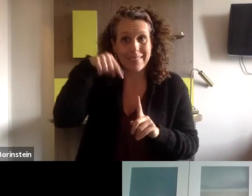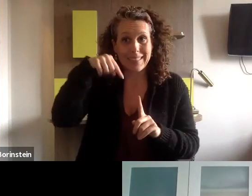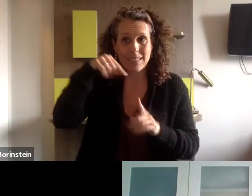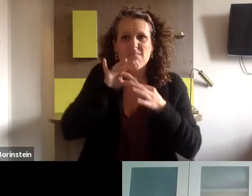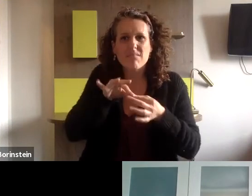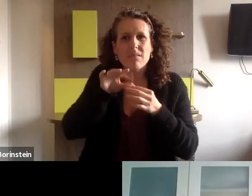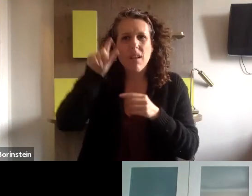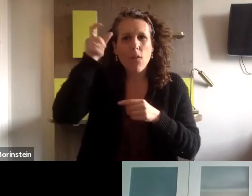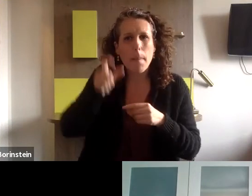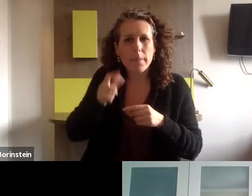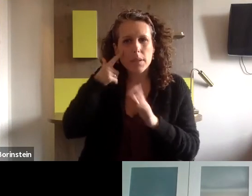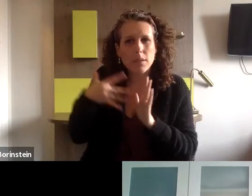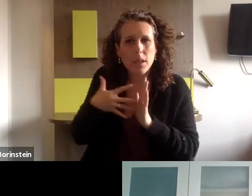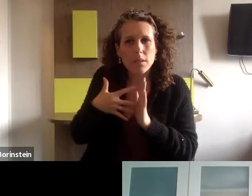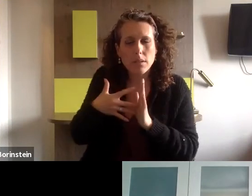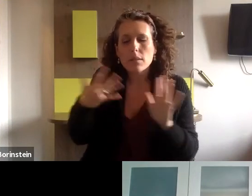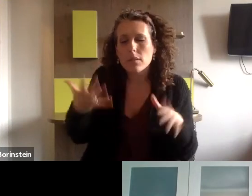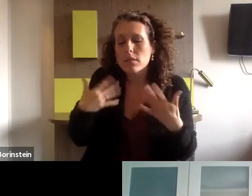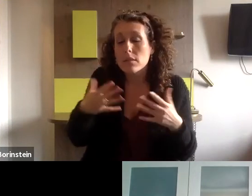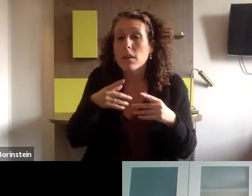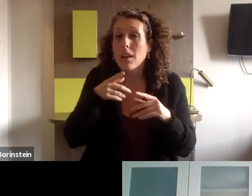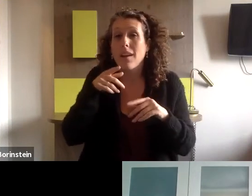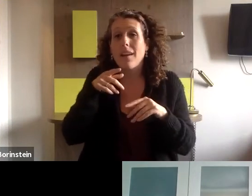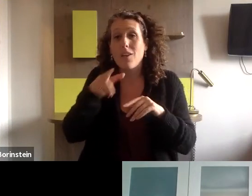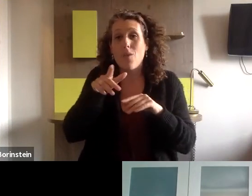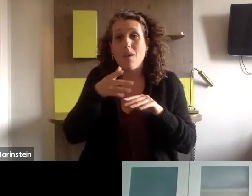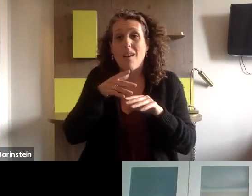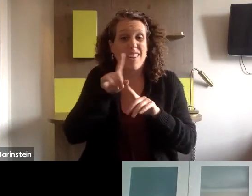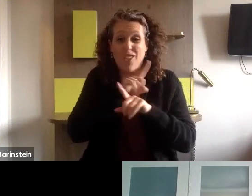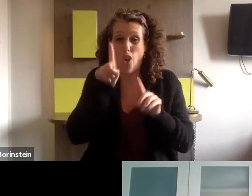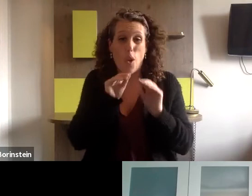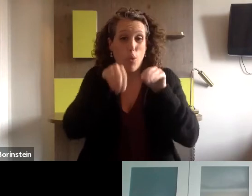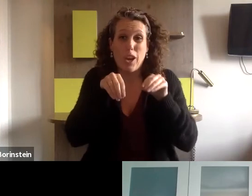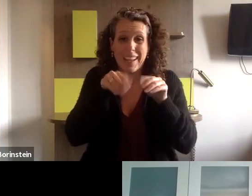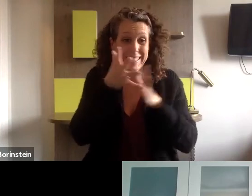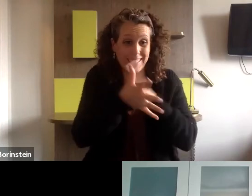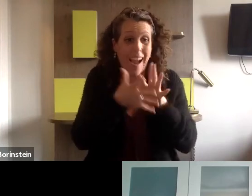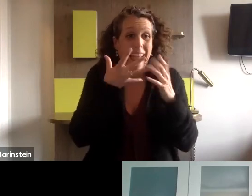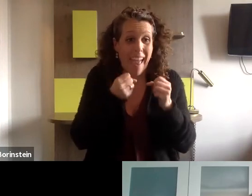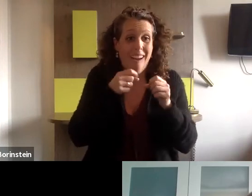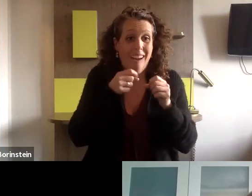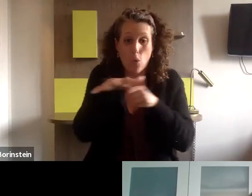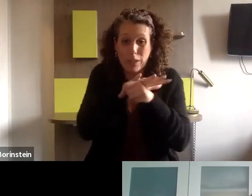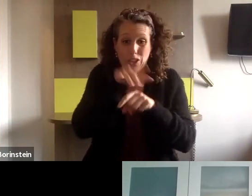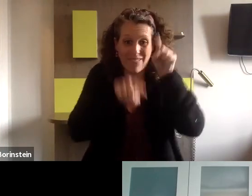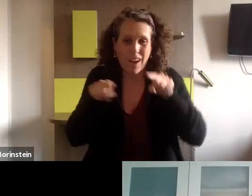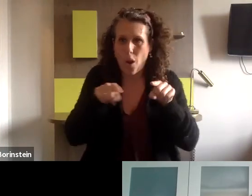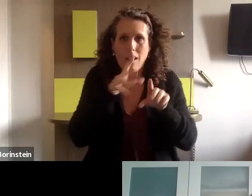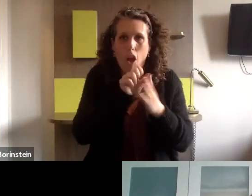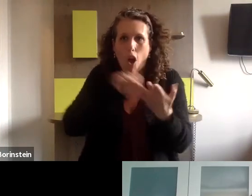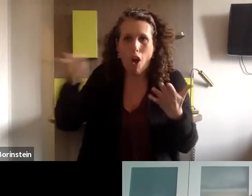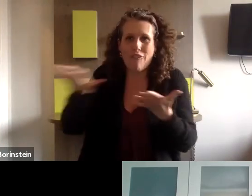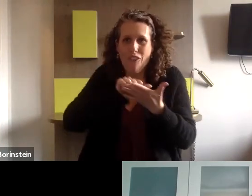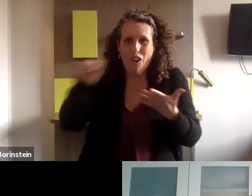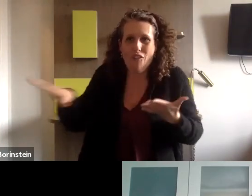vocabulary testing, you can try to avoid regional variance, which we try to do. to avoid